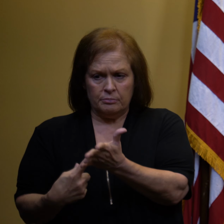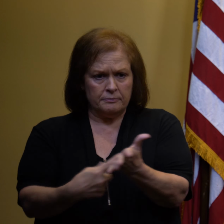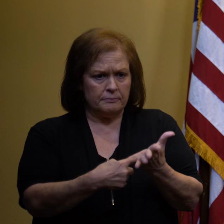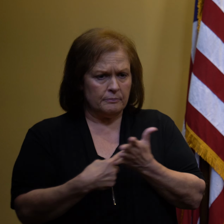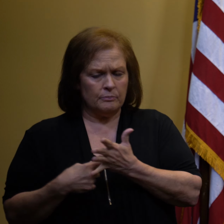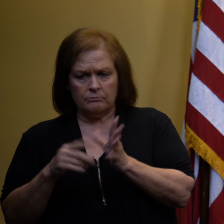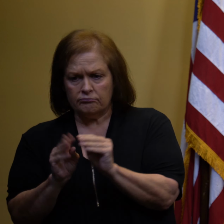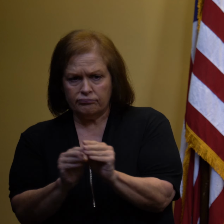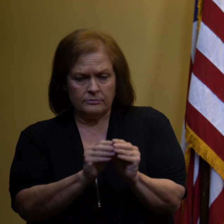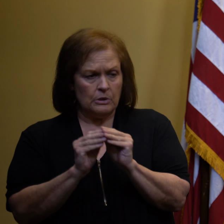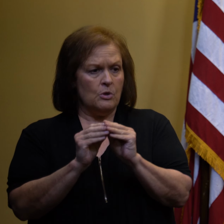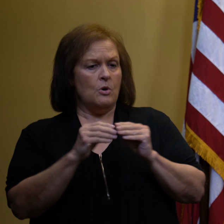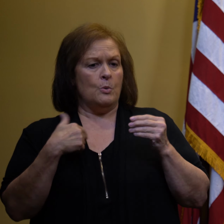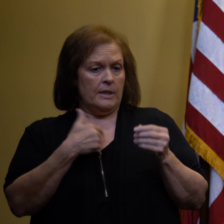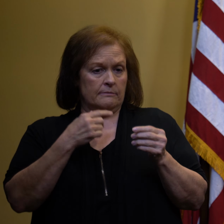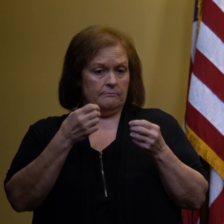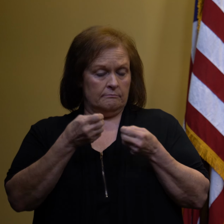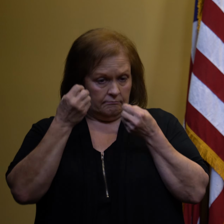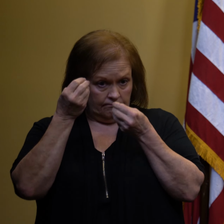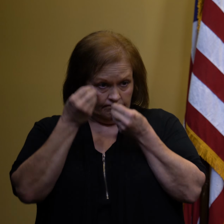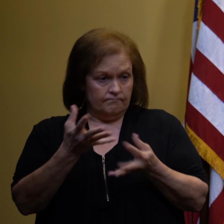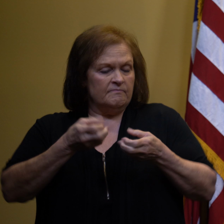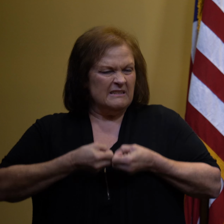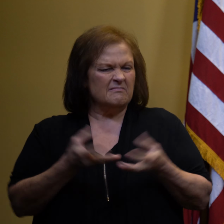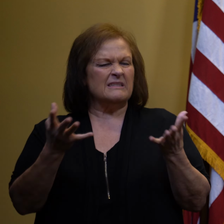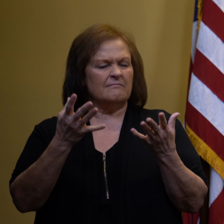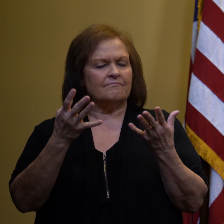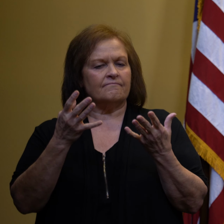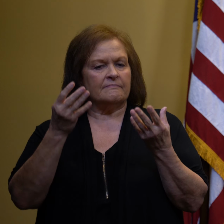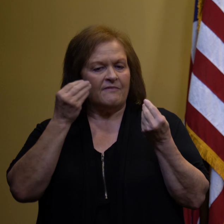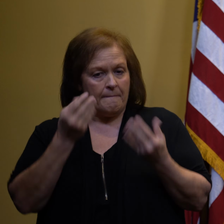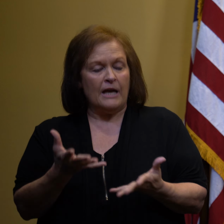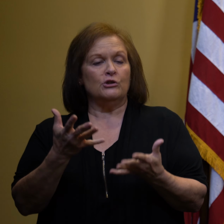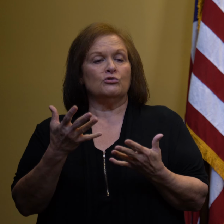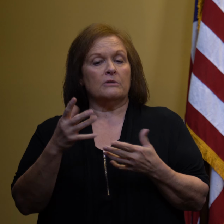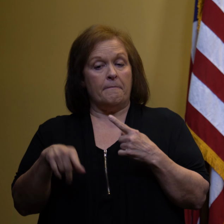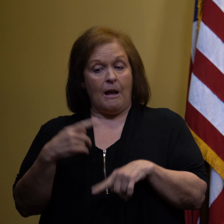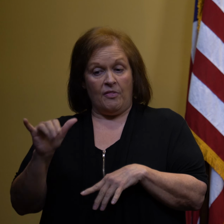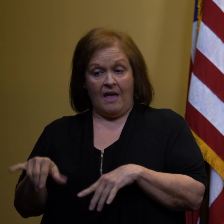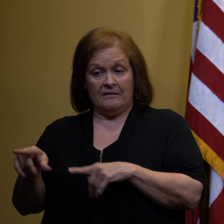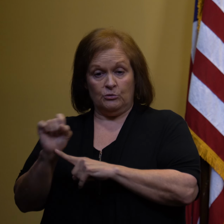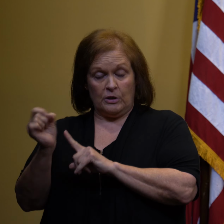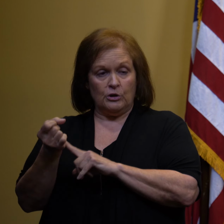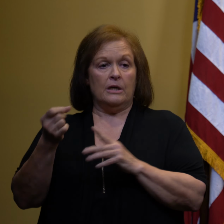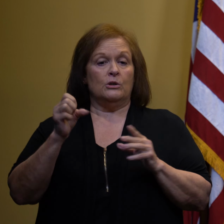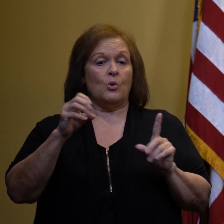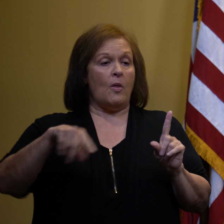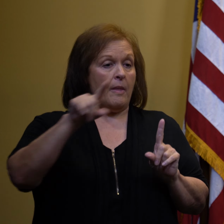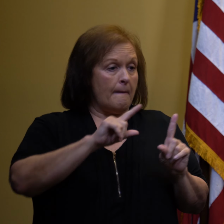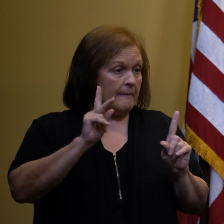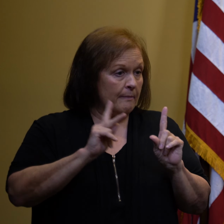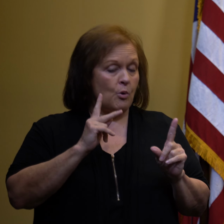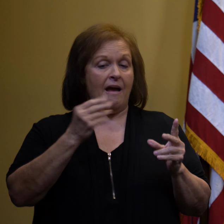put out a statement relative to that, and we will just continue to share information so that our residents, so